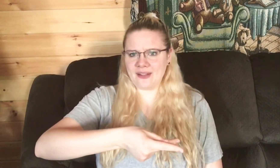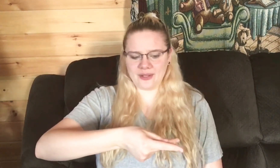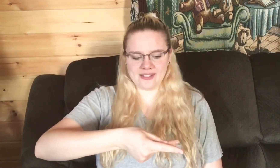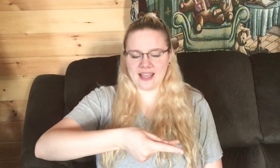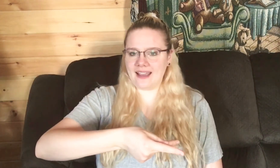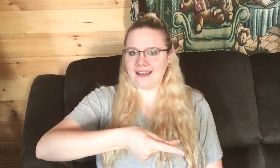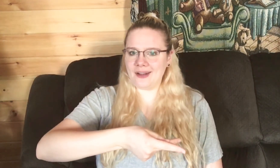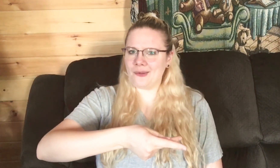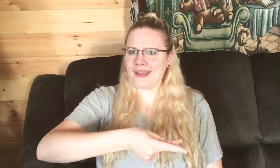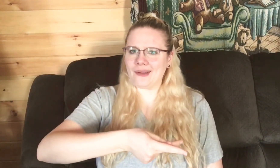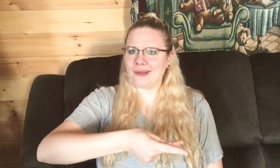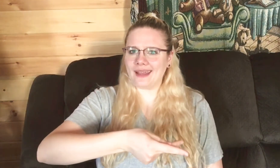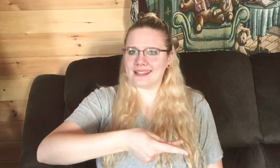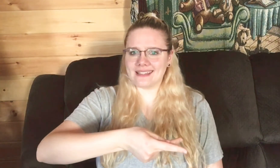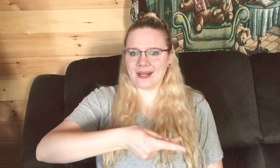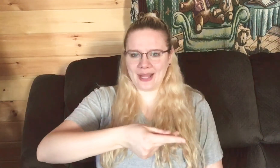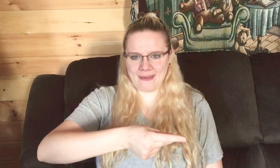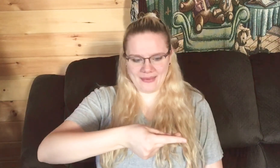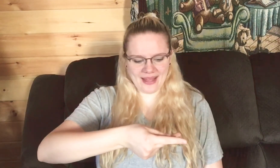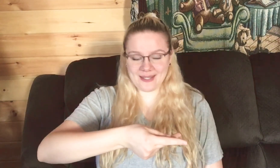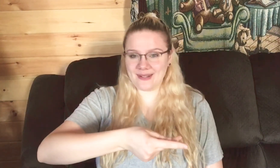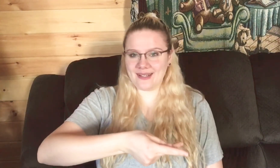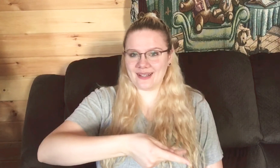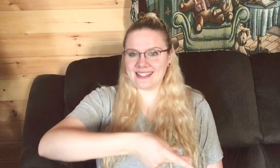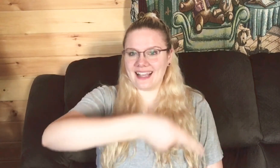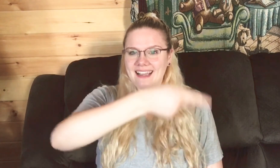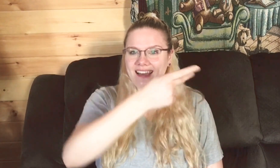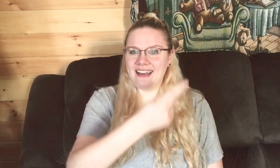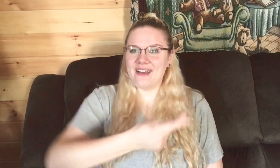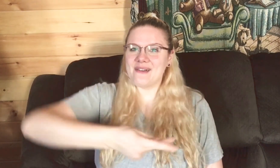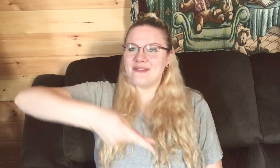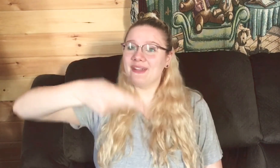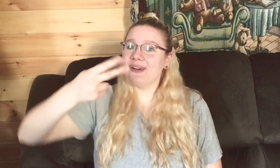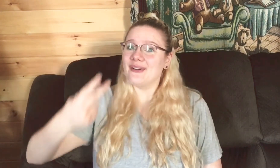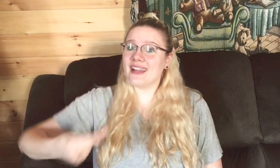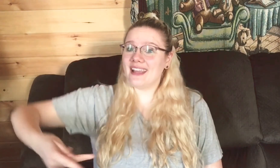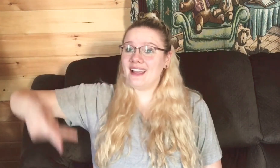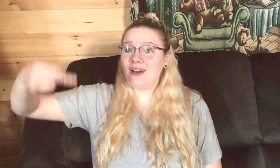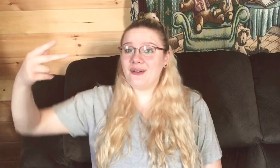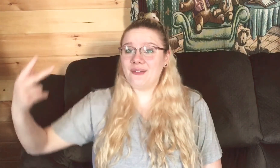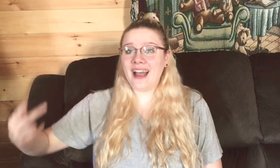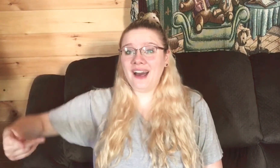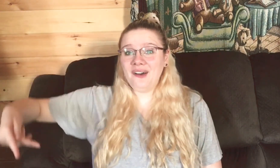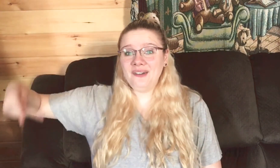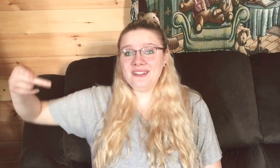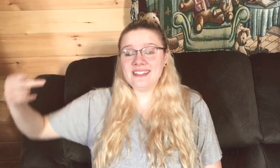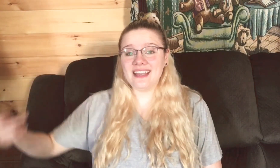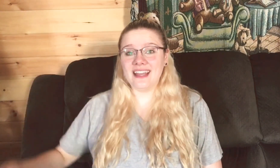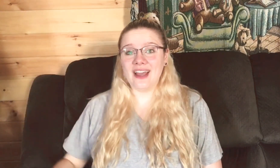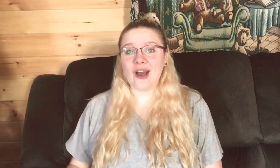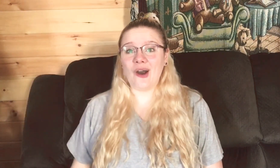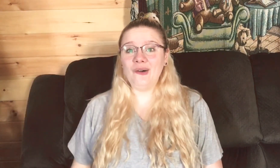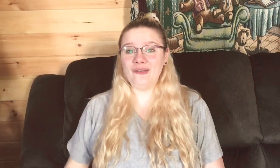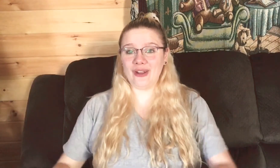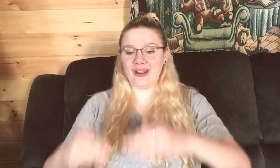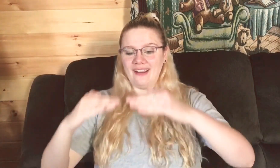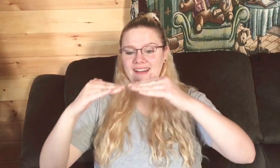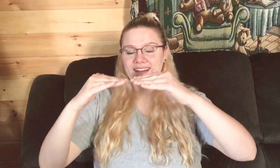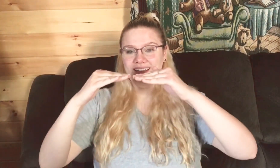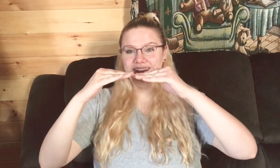looks like. I don't think it really is the letter K, but that's what it looks like. Floating around. Over. Your